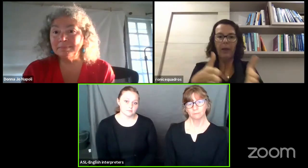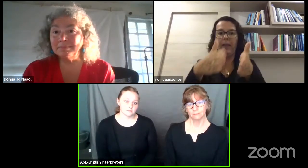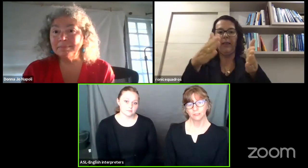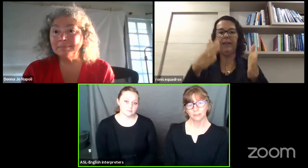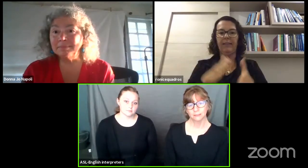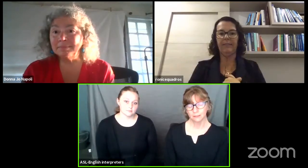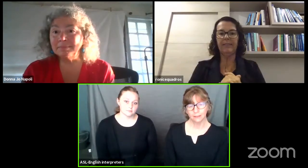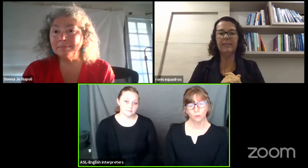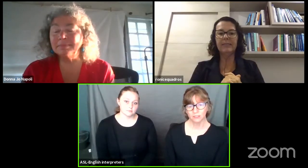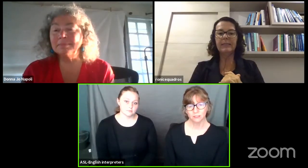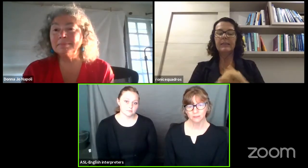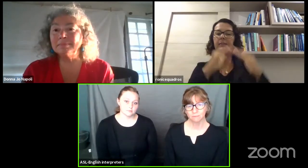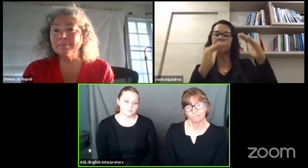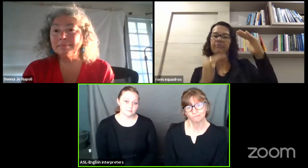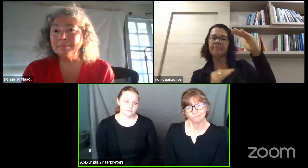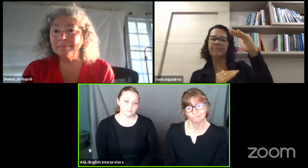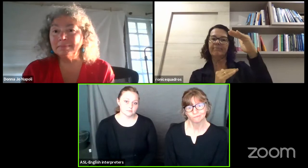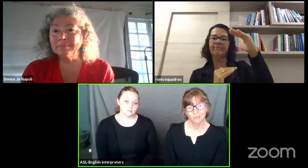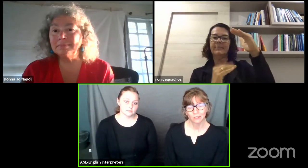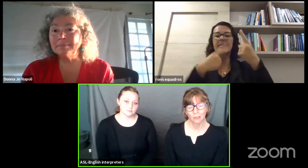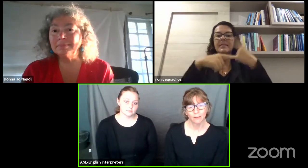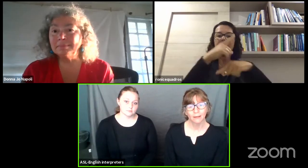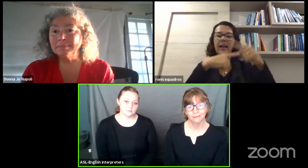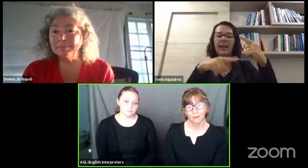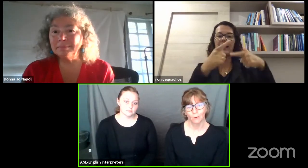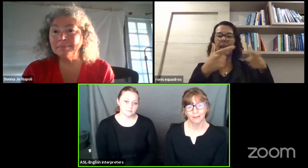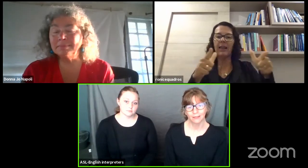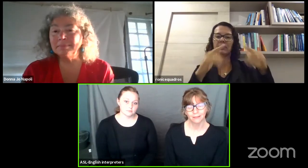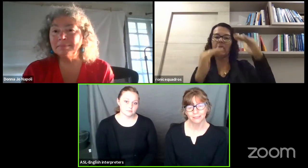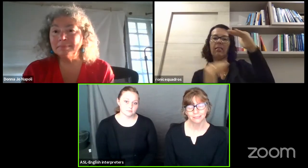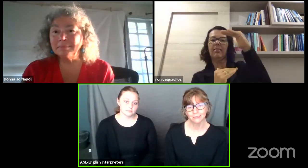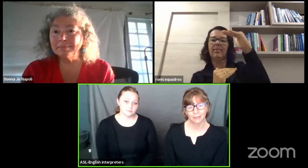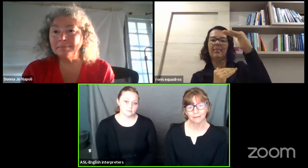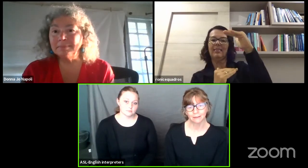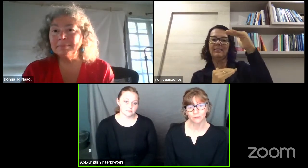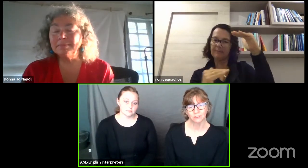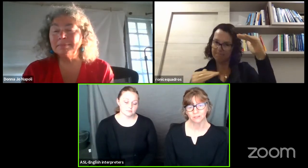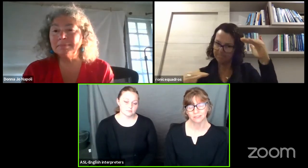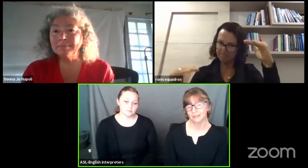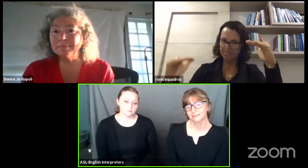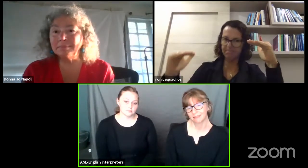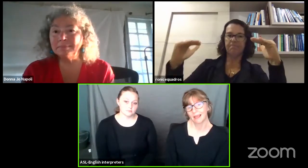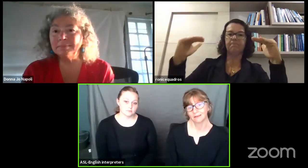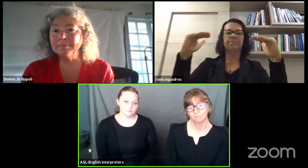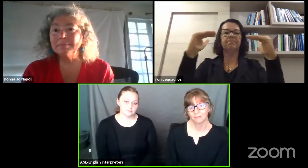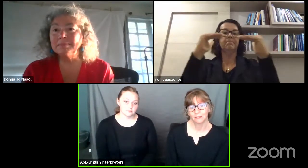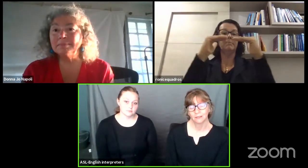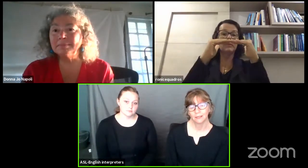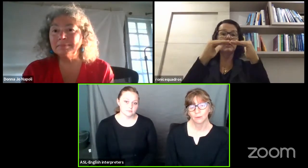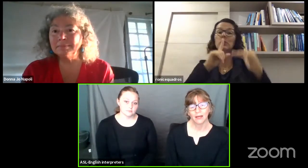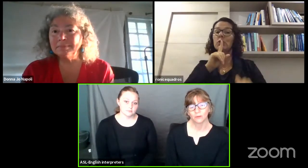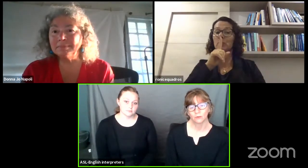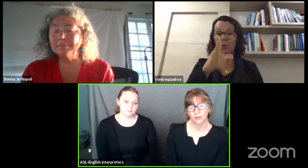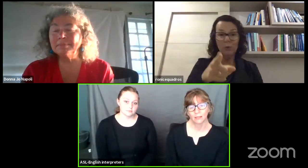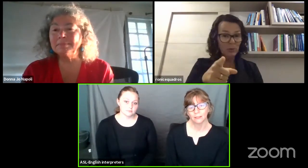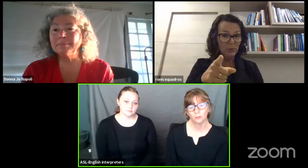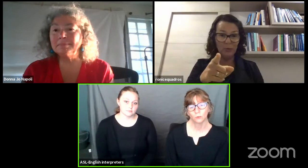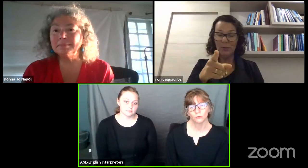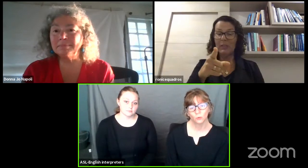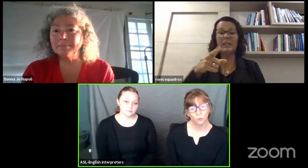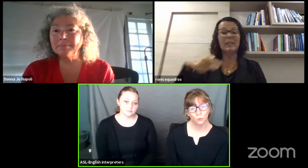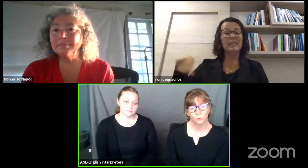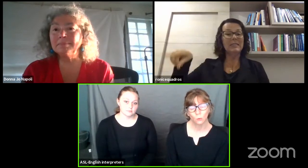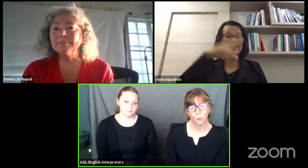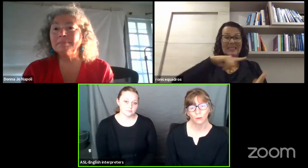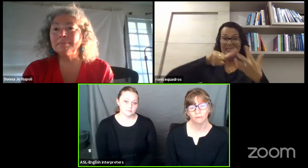Sometimes, yes, linguists come at it that way. They see sign languages as less than rather than